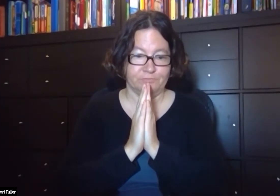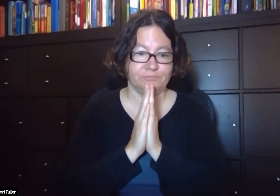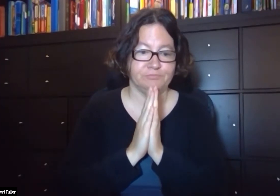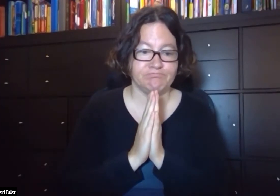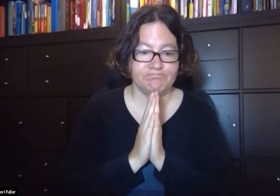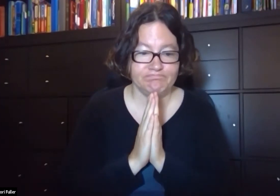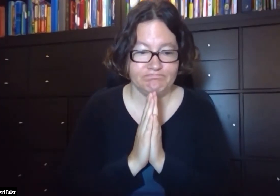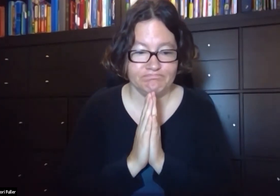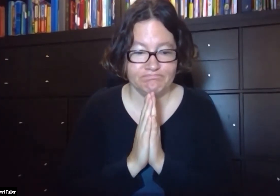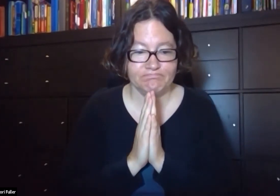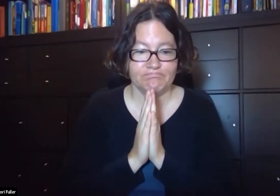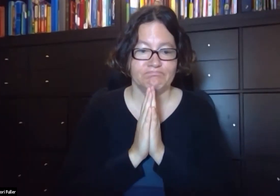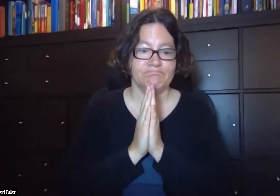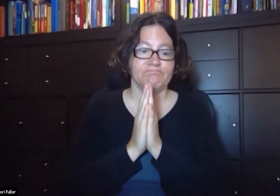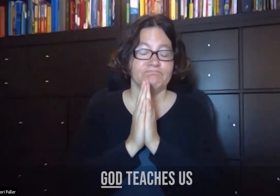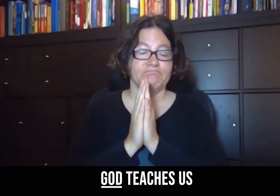Amen.